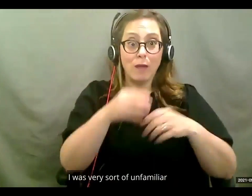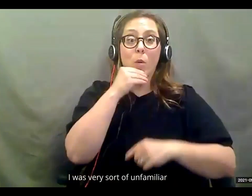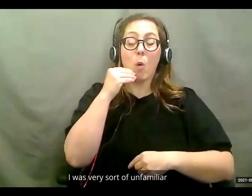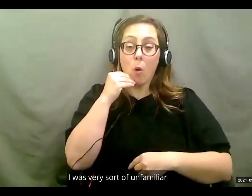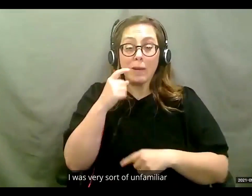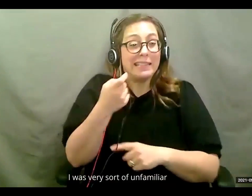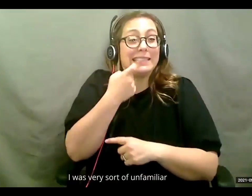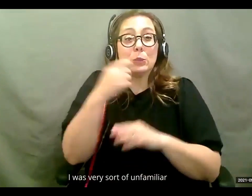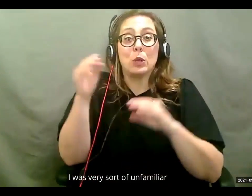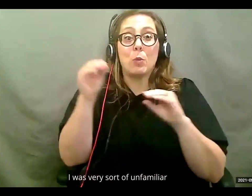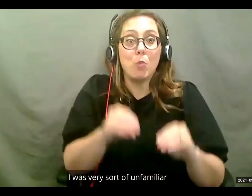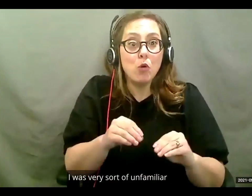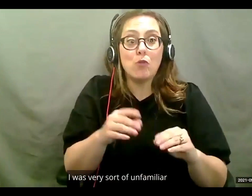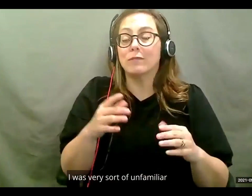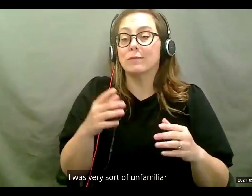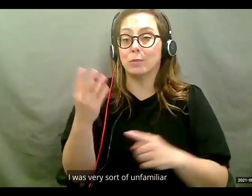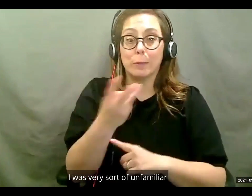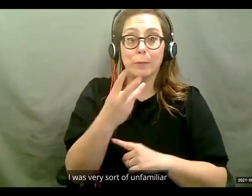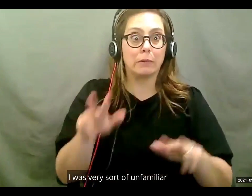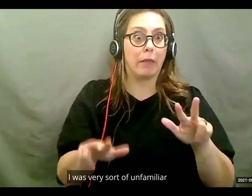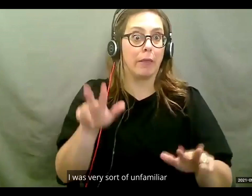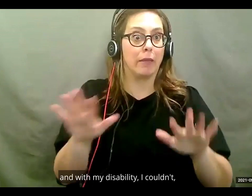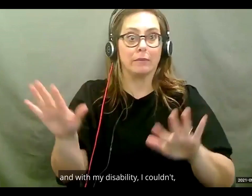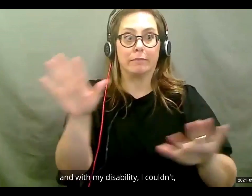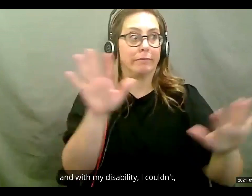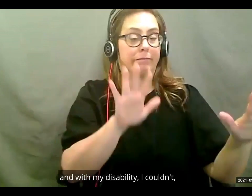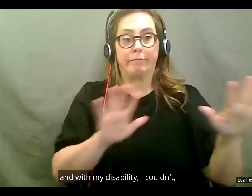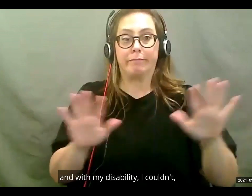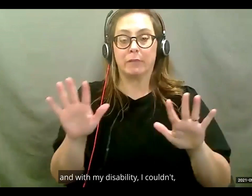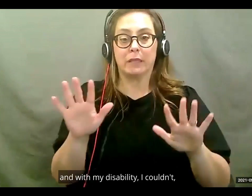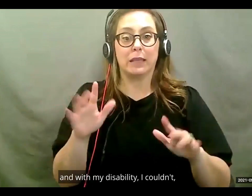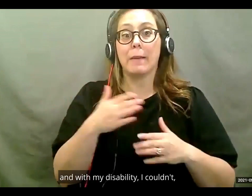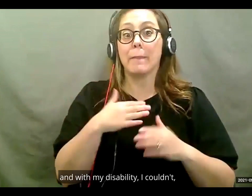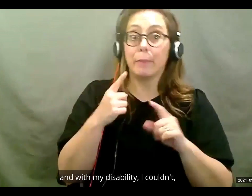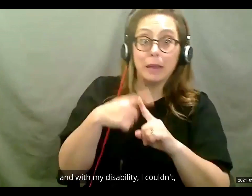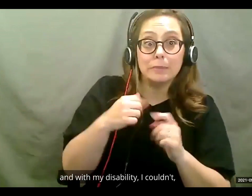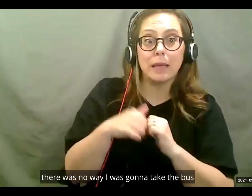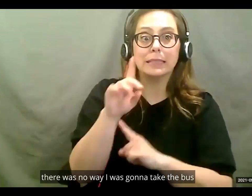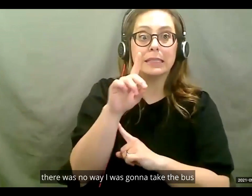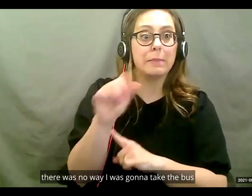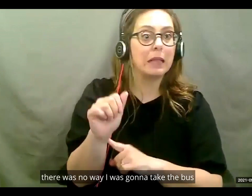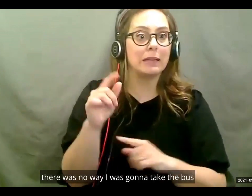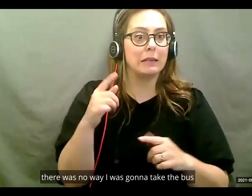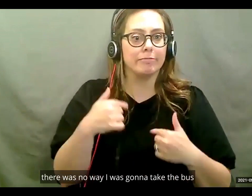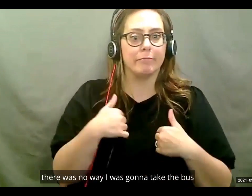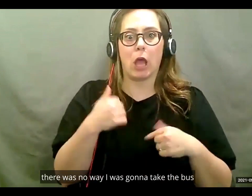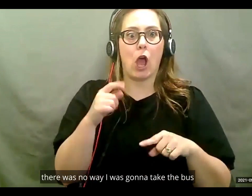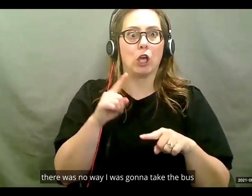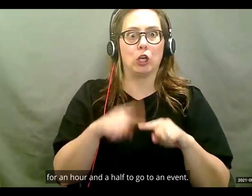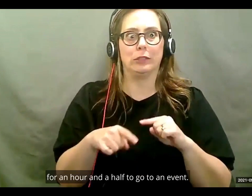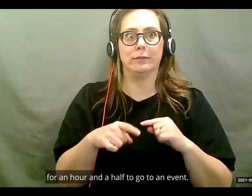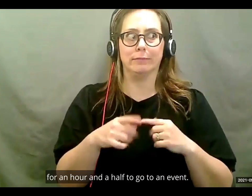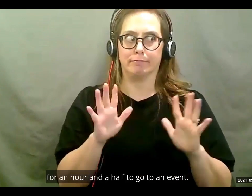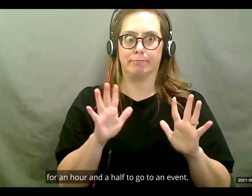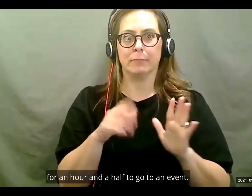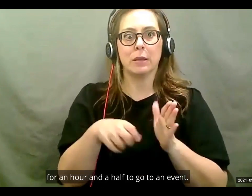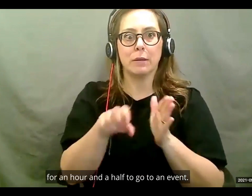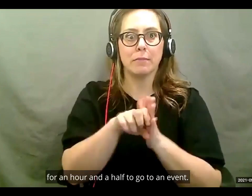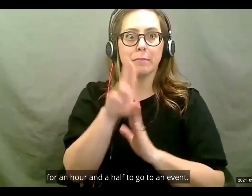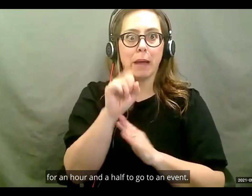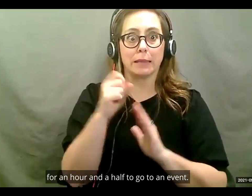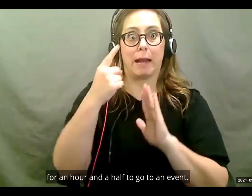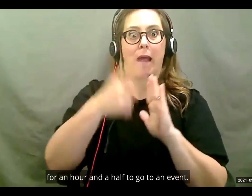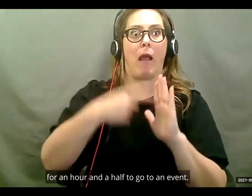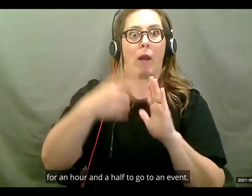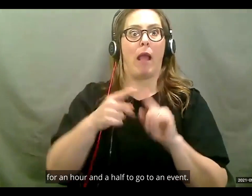was very sort of unfamiliar, and with my disability, I couldn't. There was no way I was going to take the bus for, you know, an hour and a